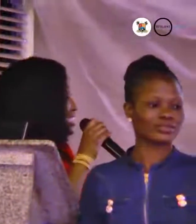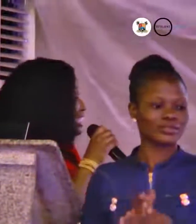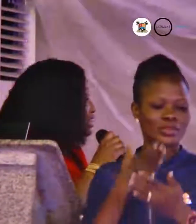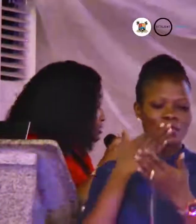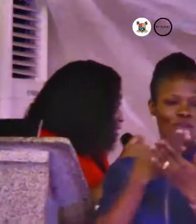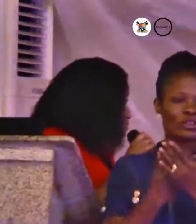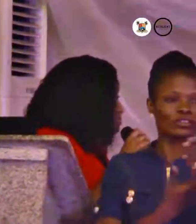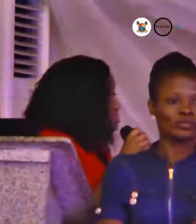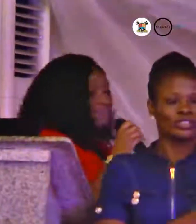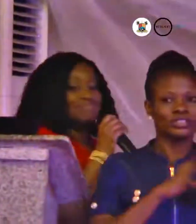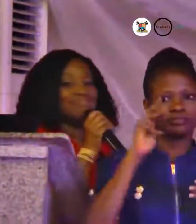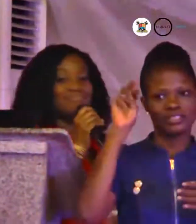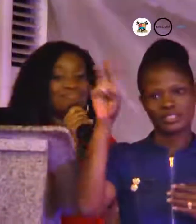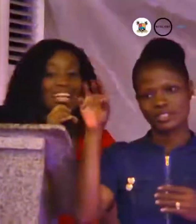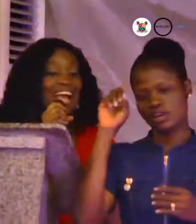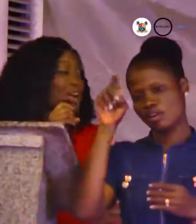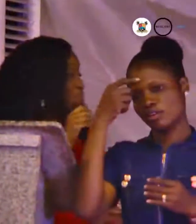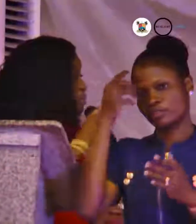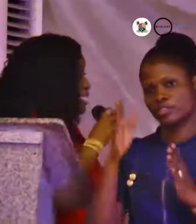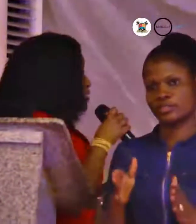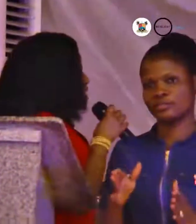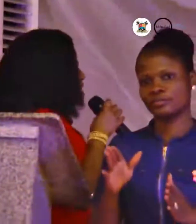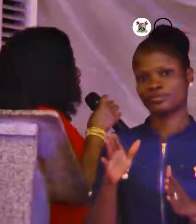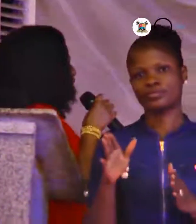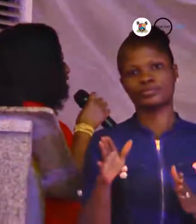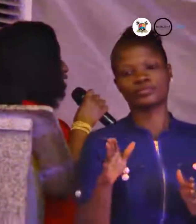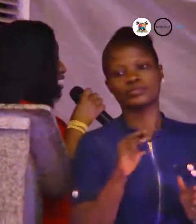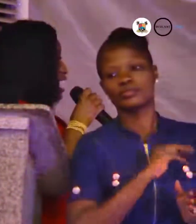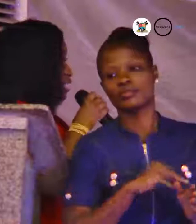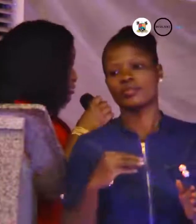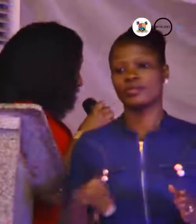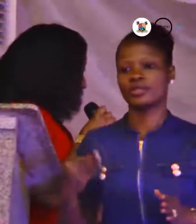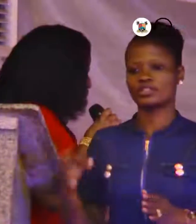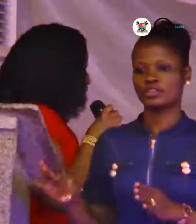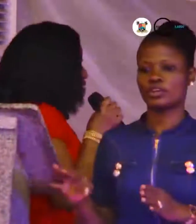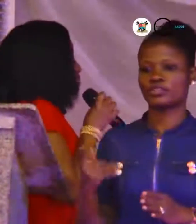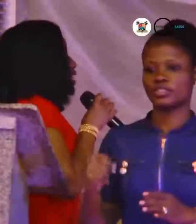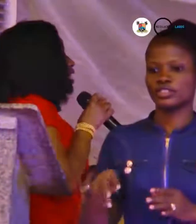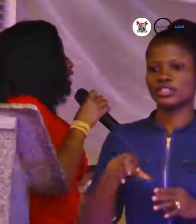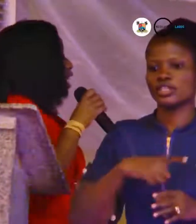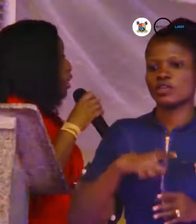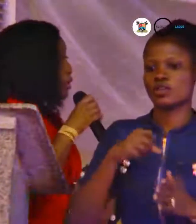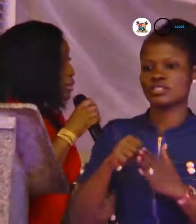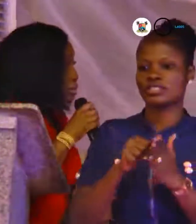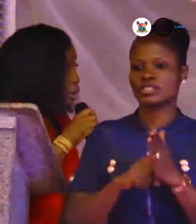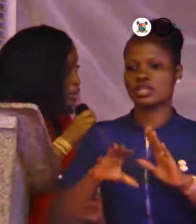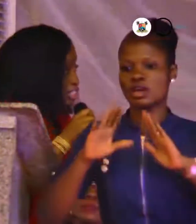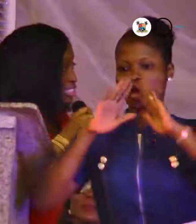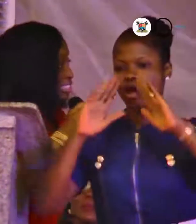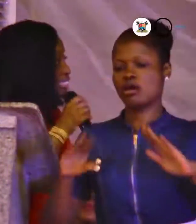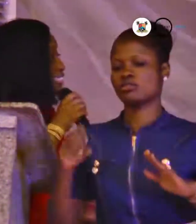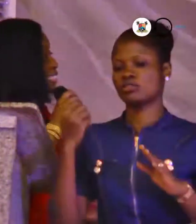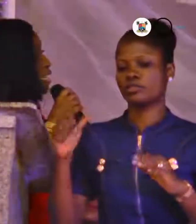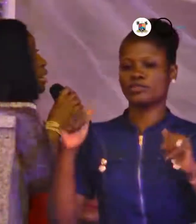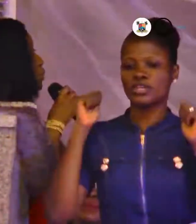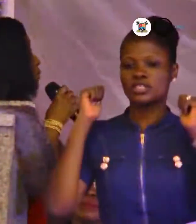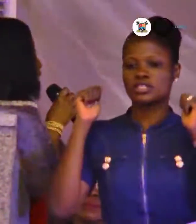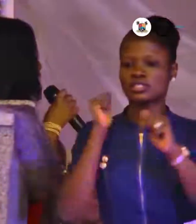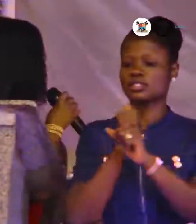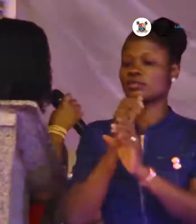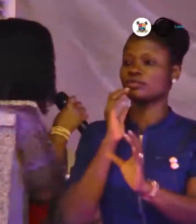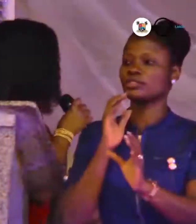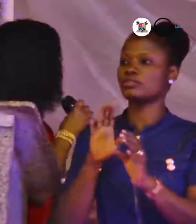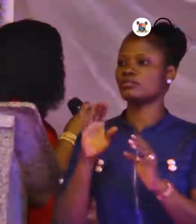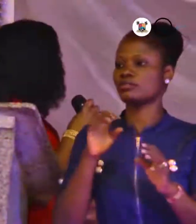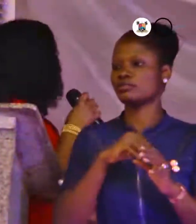Good morning, Mr. Governor, members of the Lagos State House of Assembly, honorable commissioners,